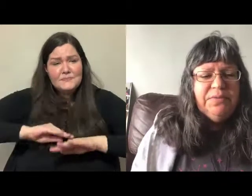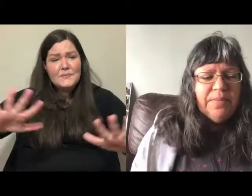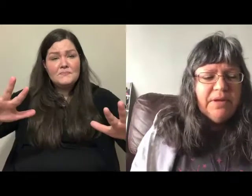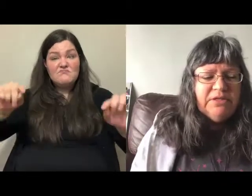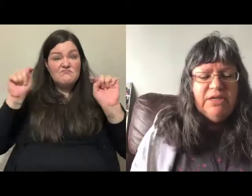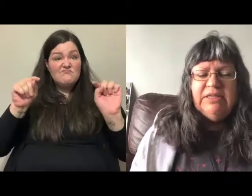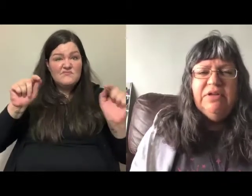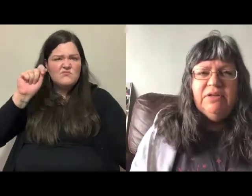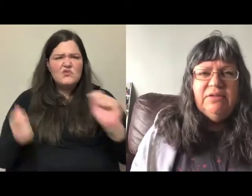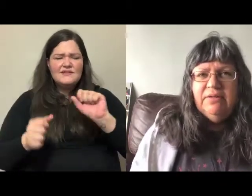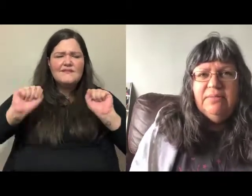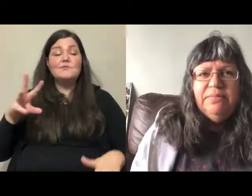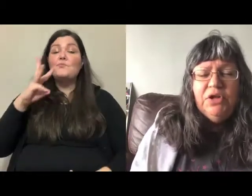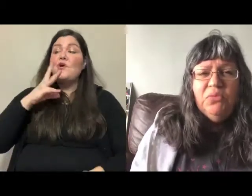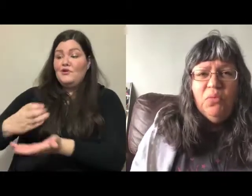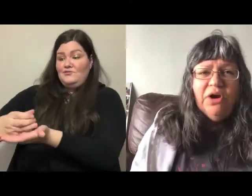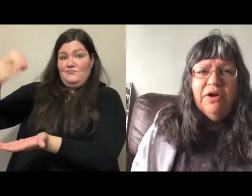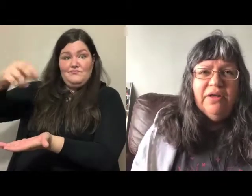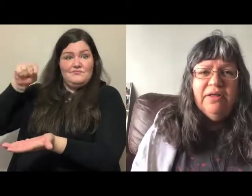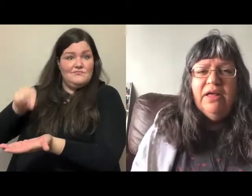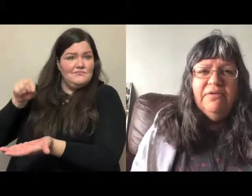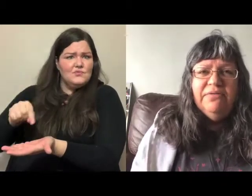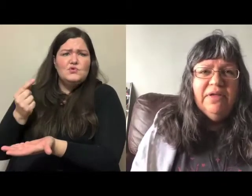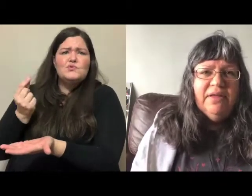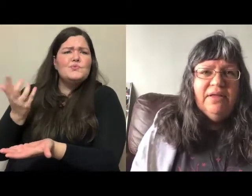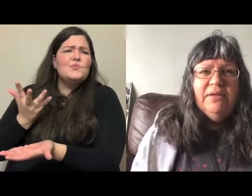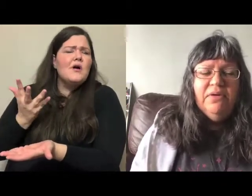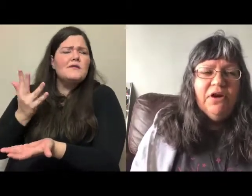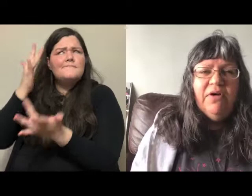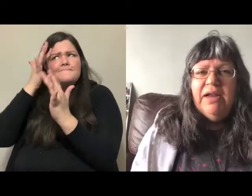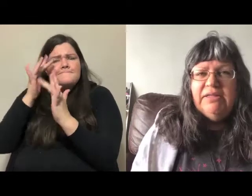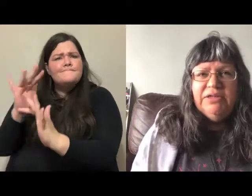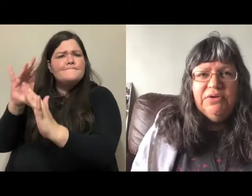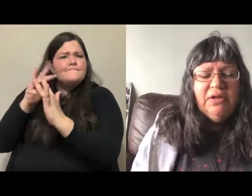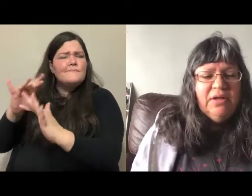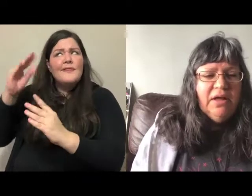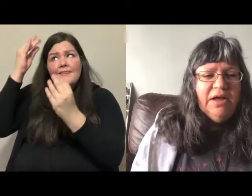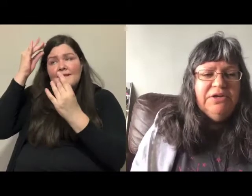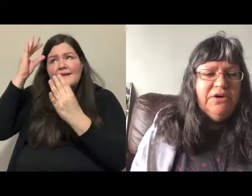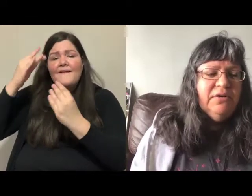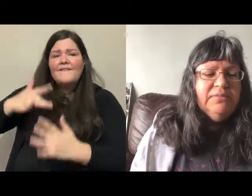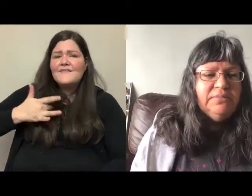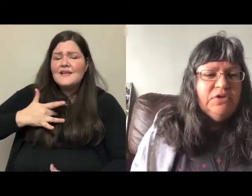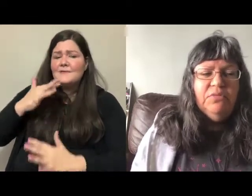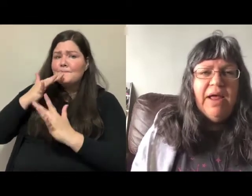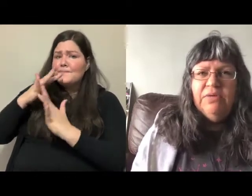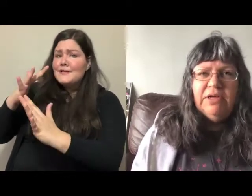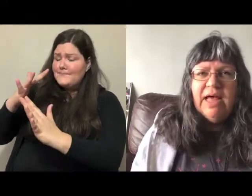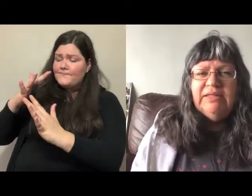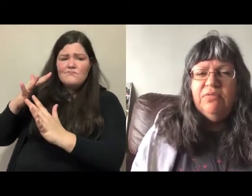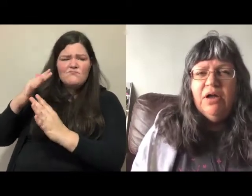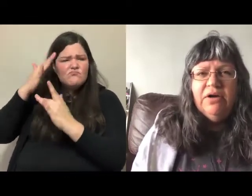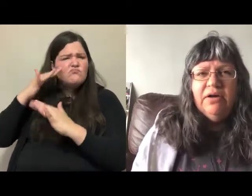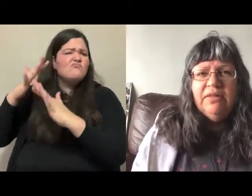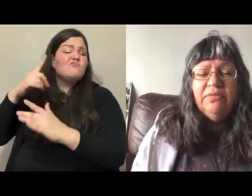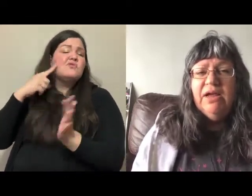you just even put the word love or gratitude under or around a glass